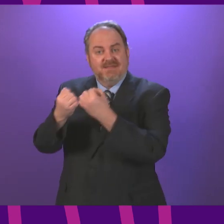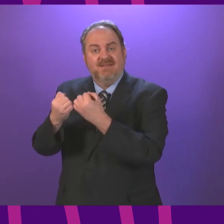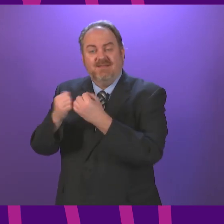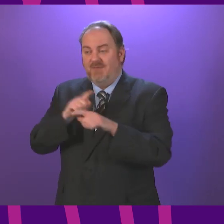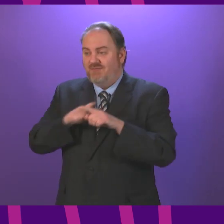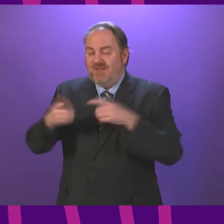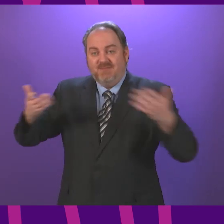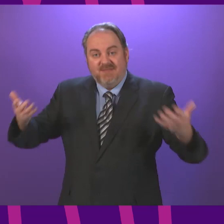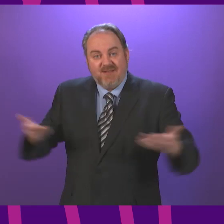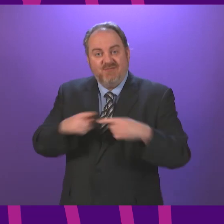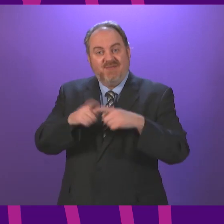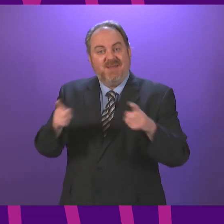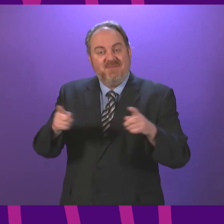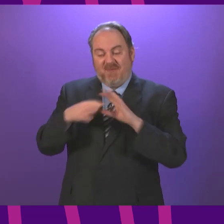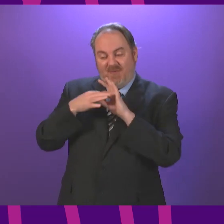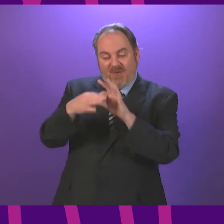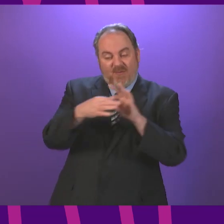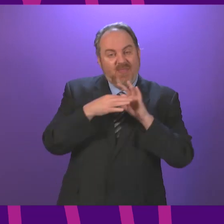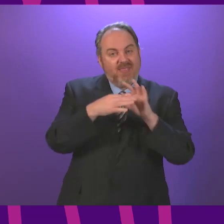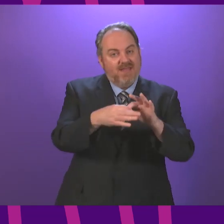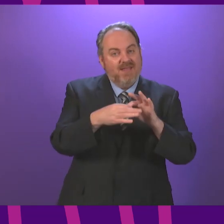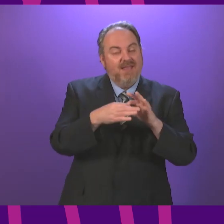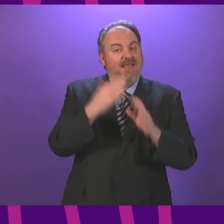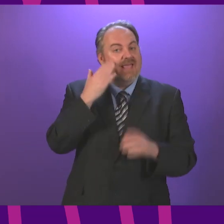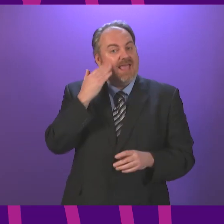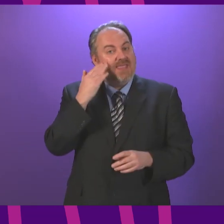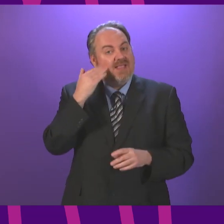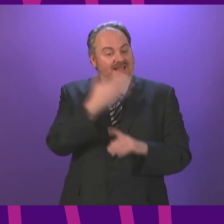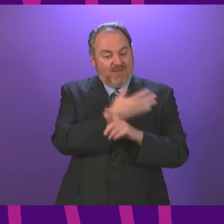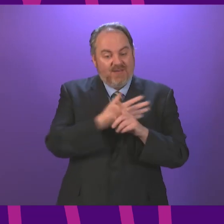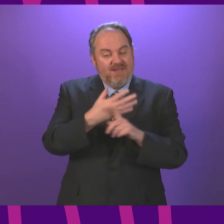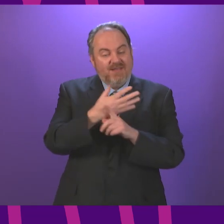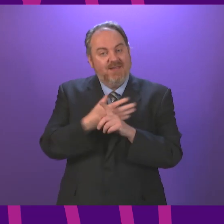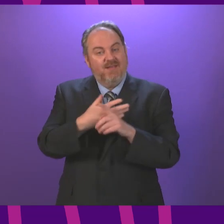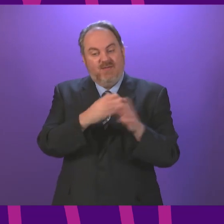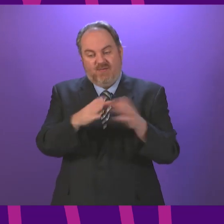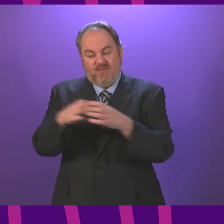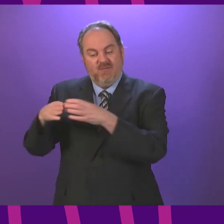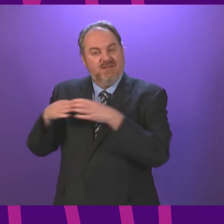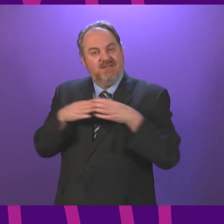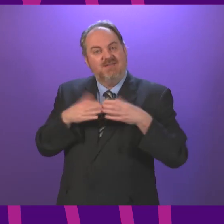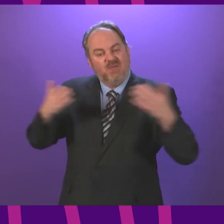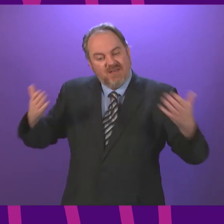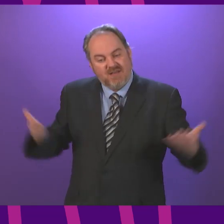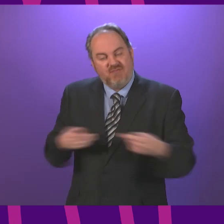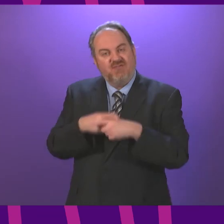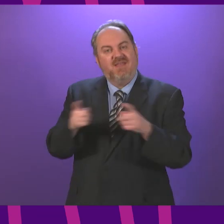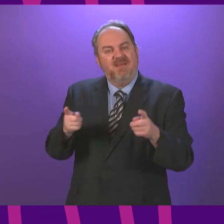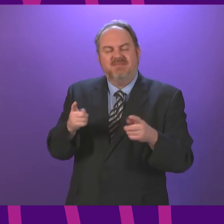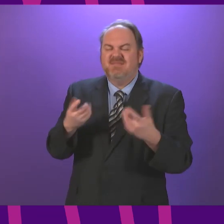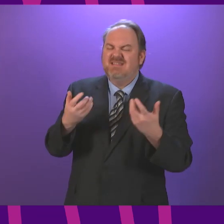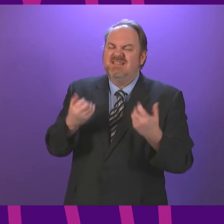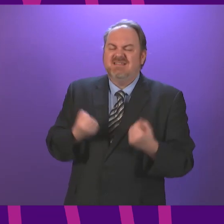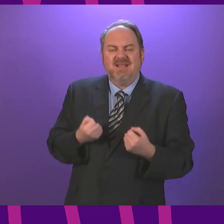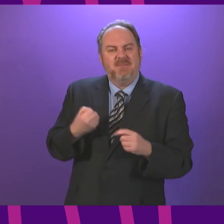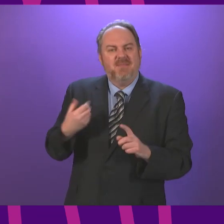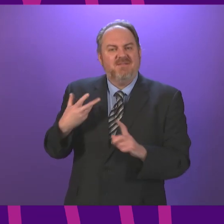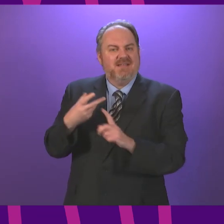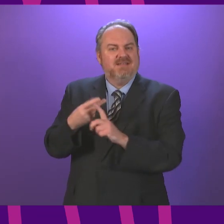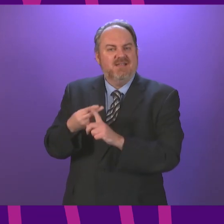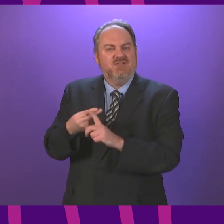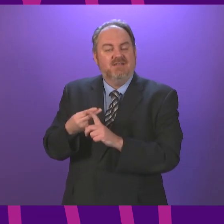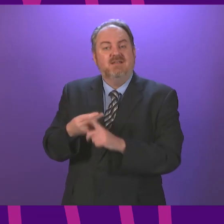working with minority ethnic communities to reach those most unlikely to take up their vaccine offer. Similar to Test and